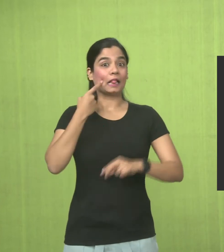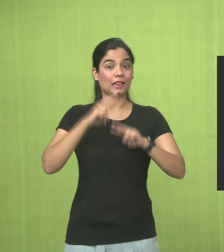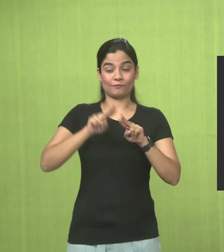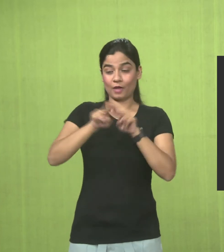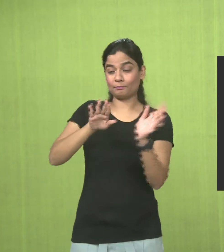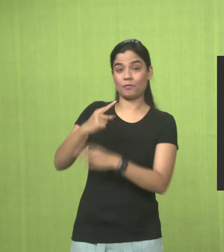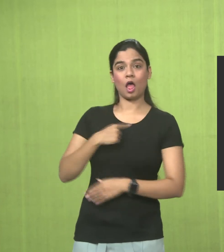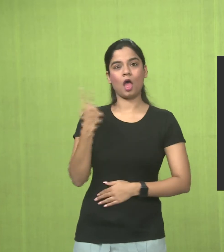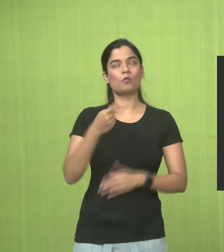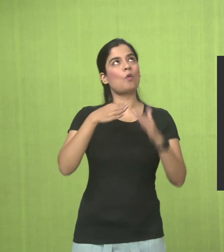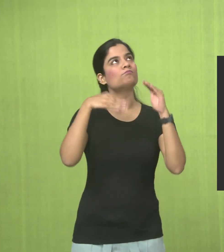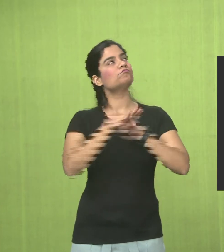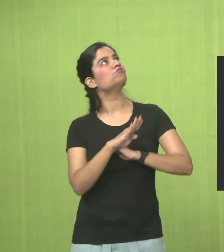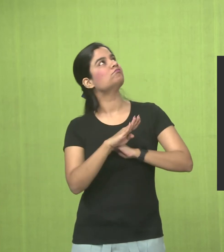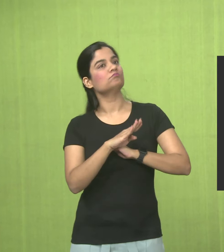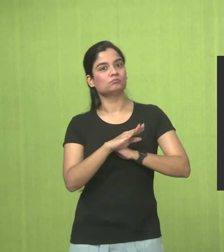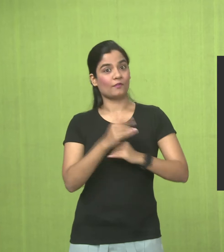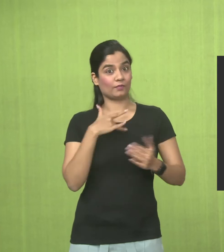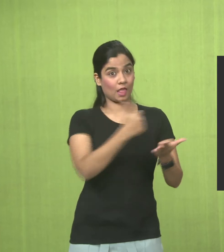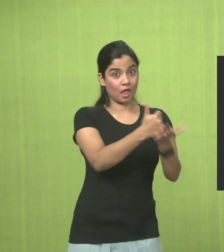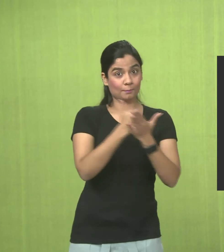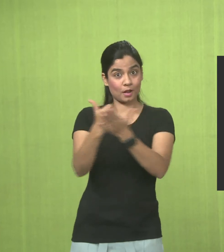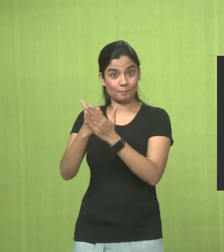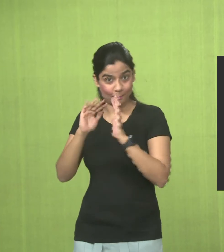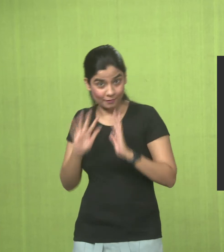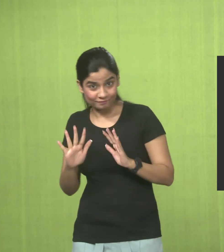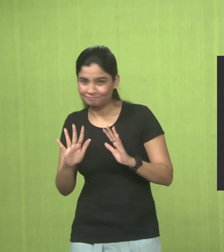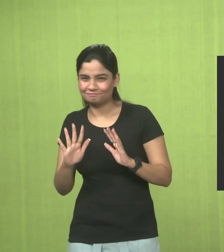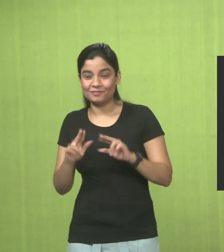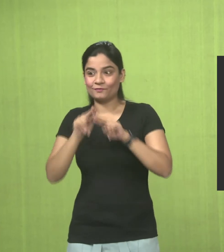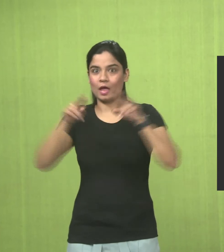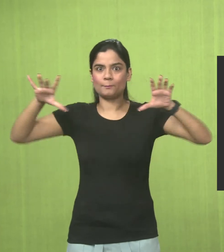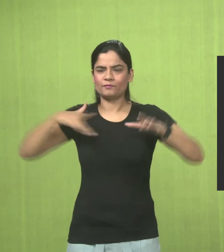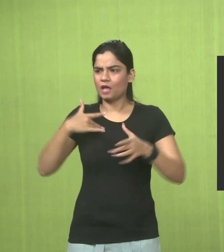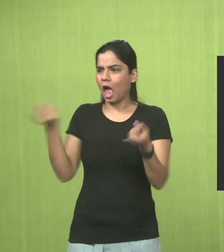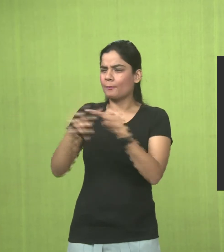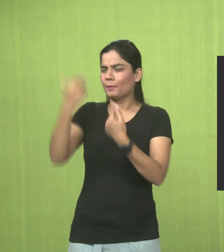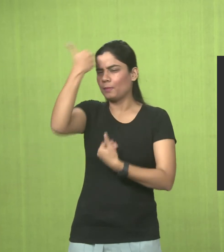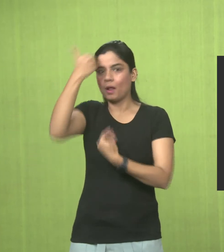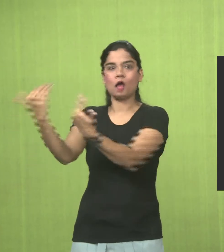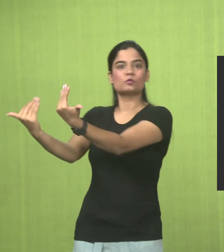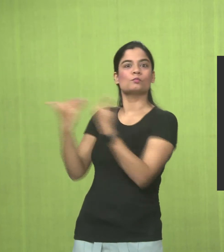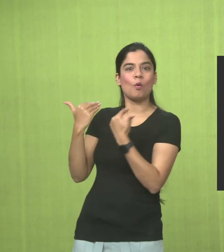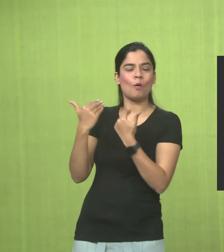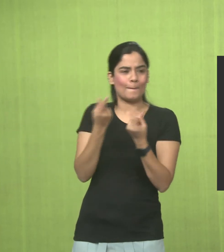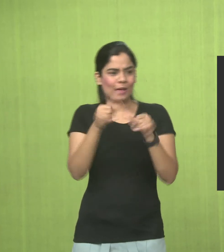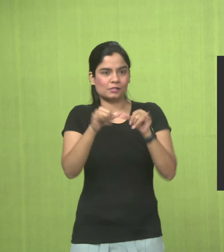a society. Without family, living alone does not work for any human being. In terms